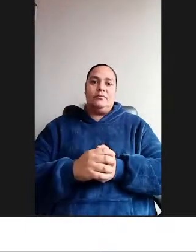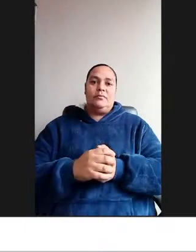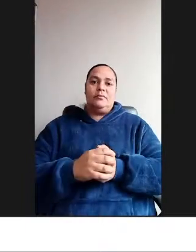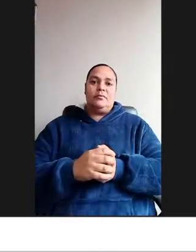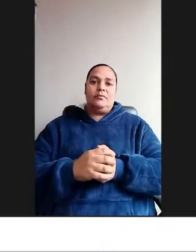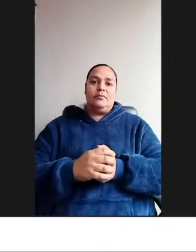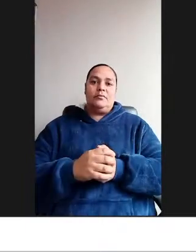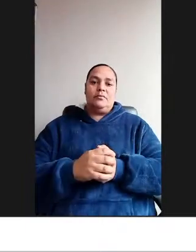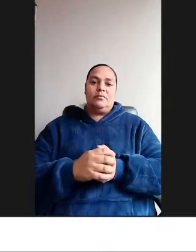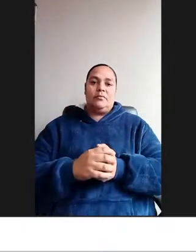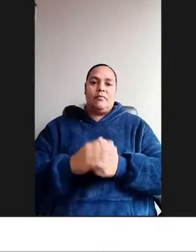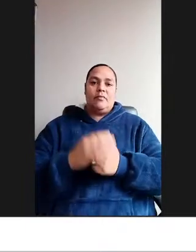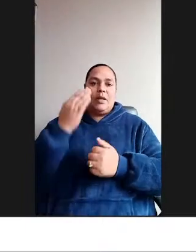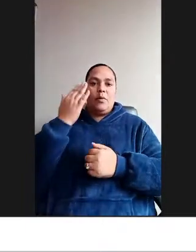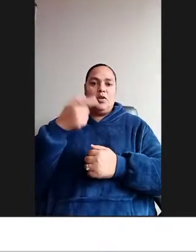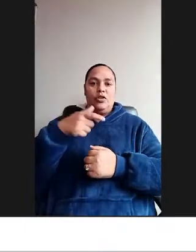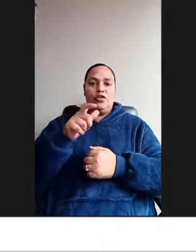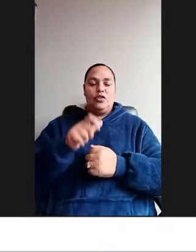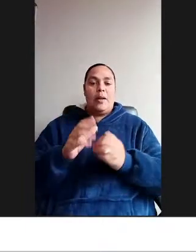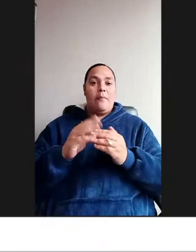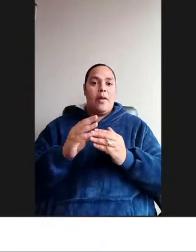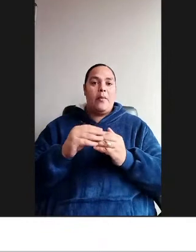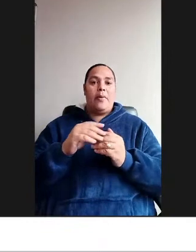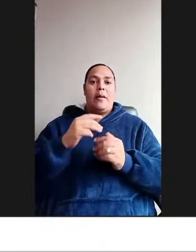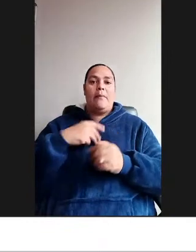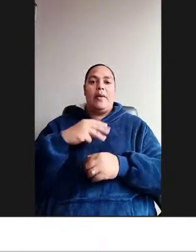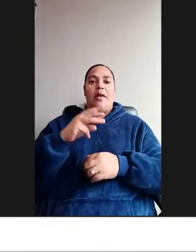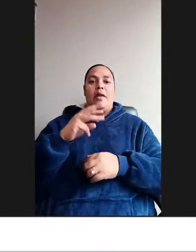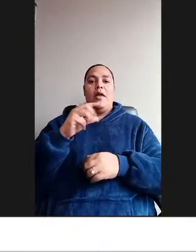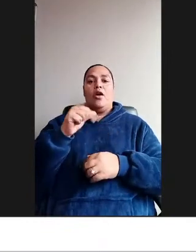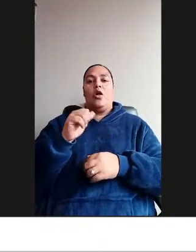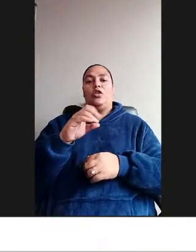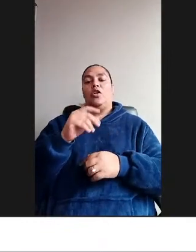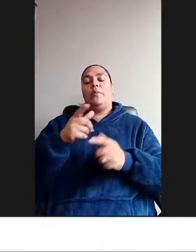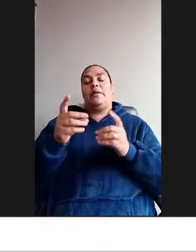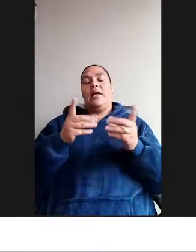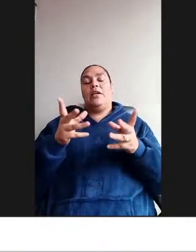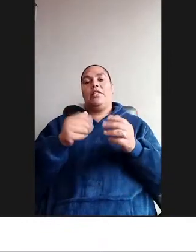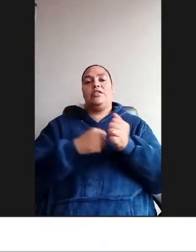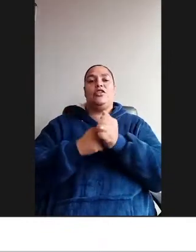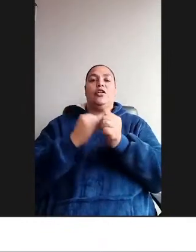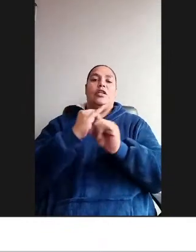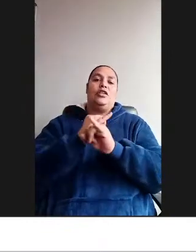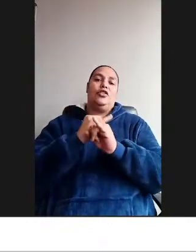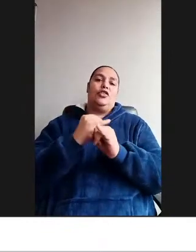Morning, Chair and members. Margot Goldstone, Director, Strategy and Institutional Oversight.